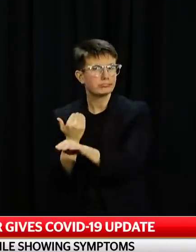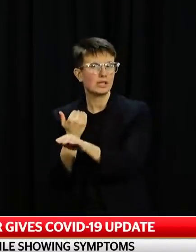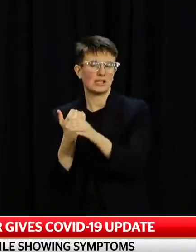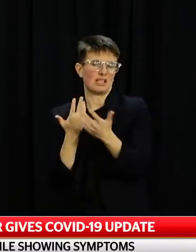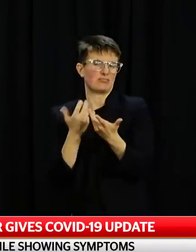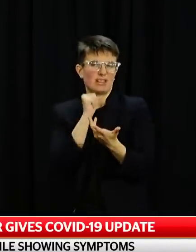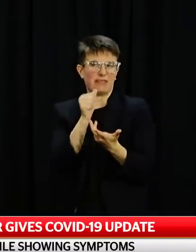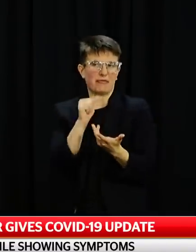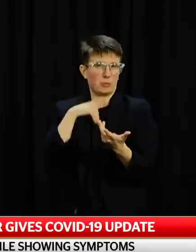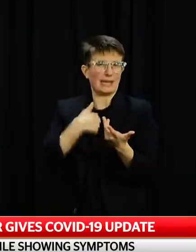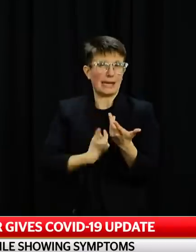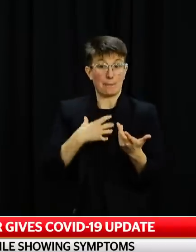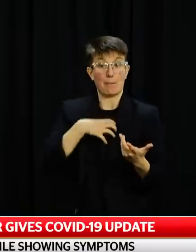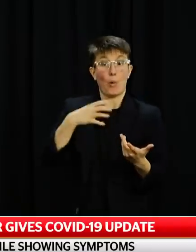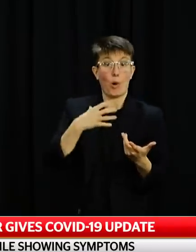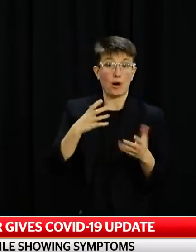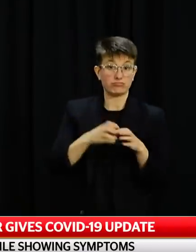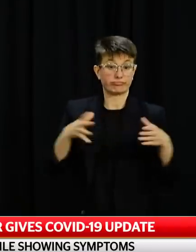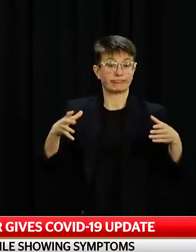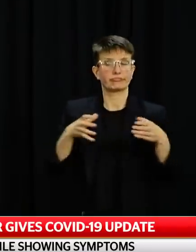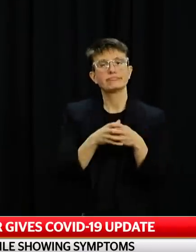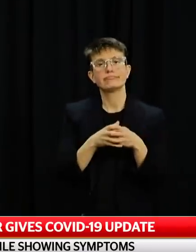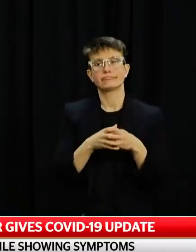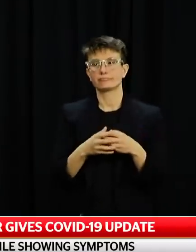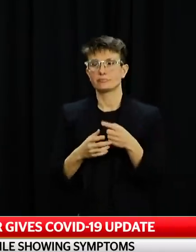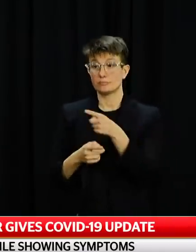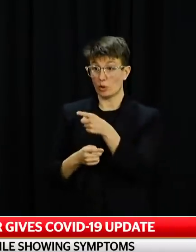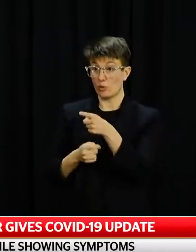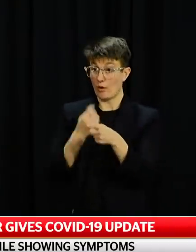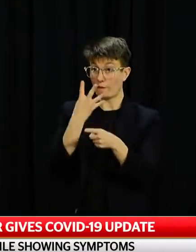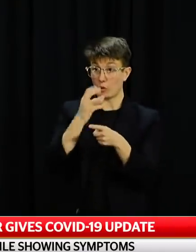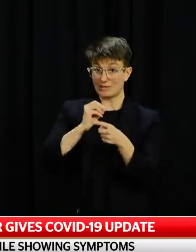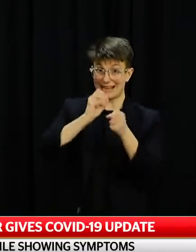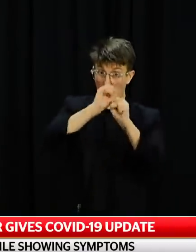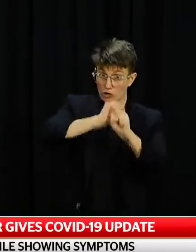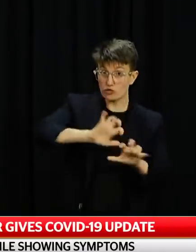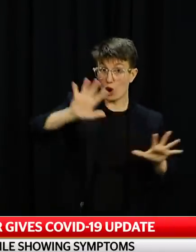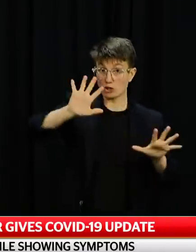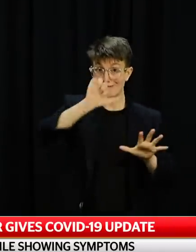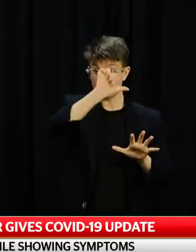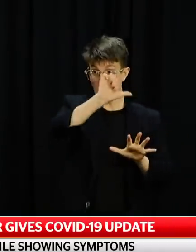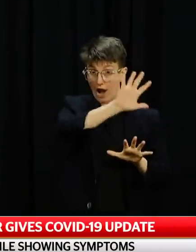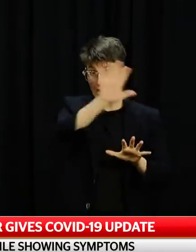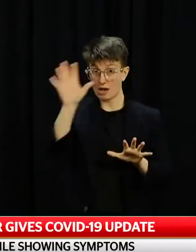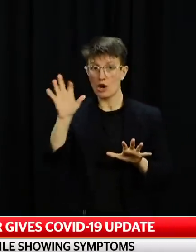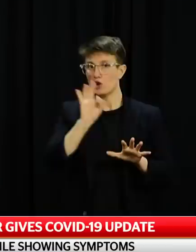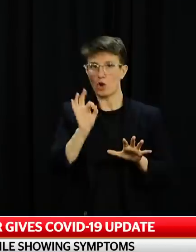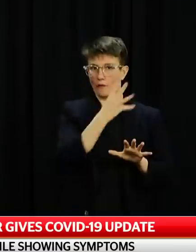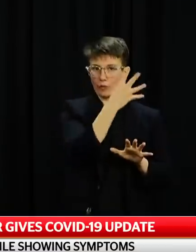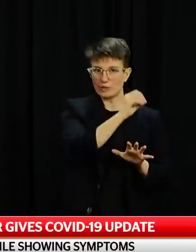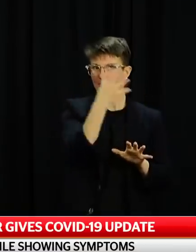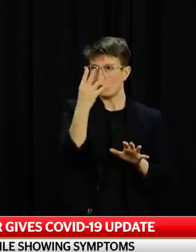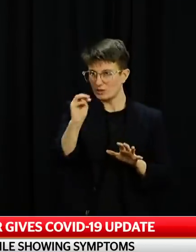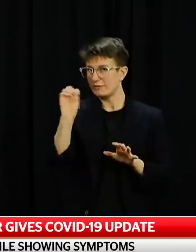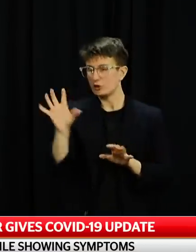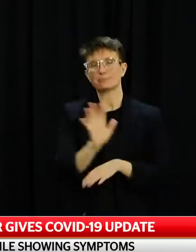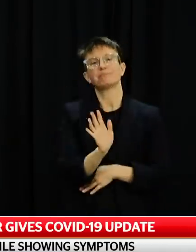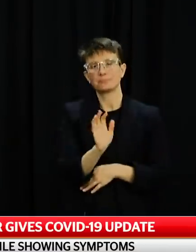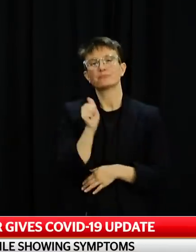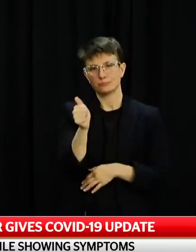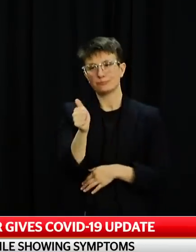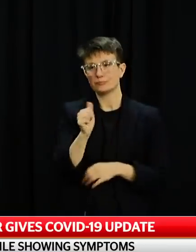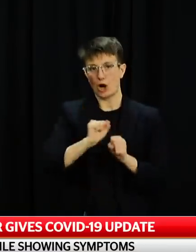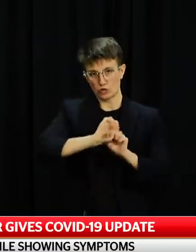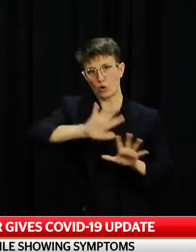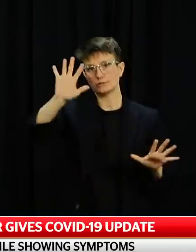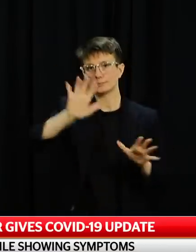we will draw on partners. So it was 40 across all 9 roadblocks, not 40 at each? Correct. Yes. Correct. Used to determine